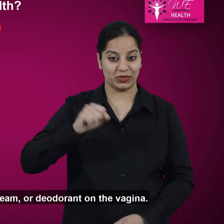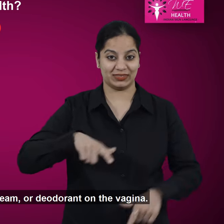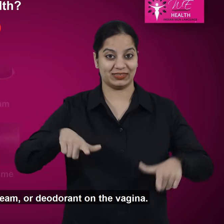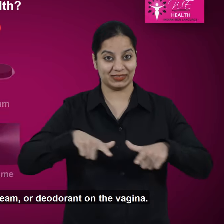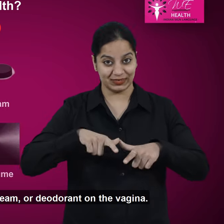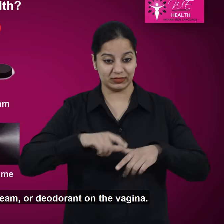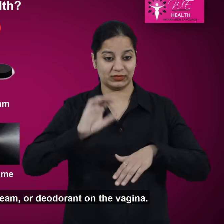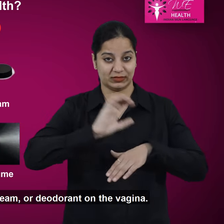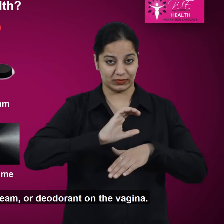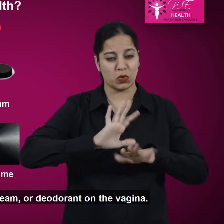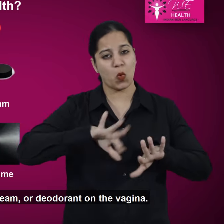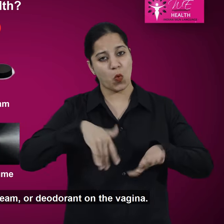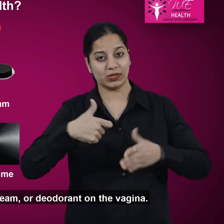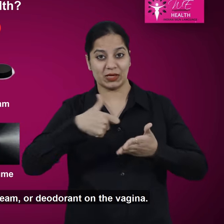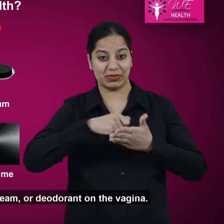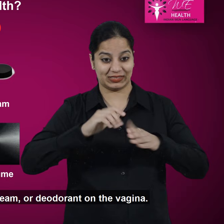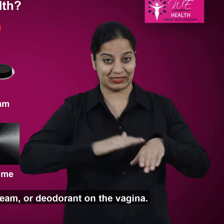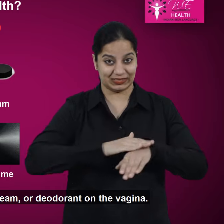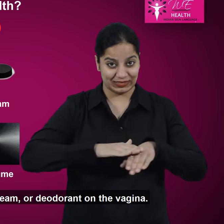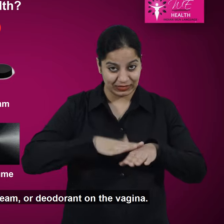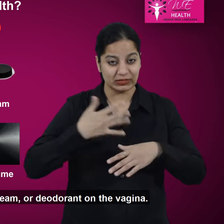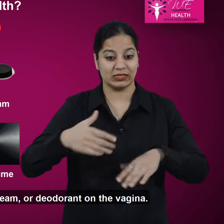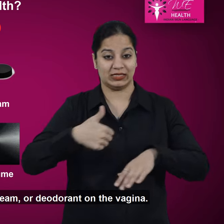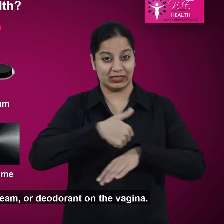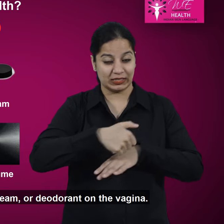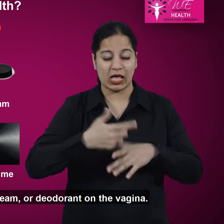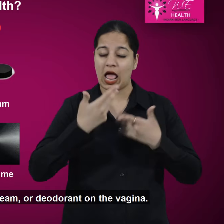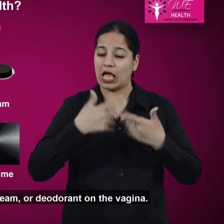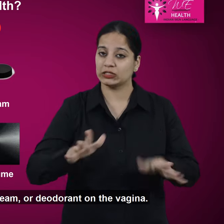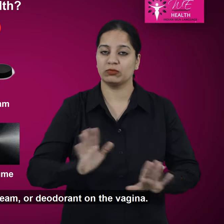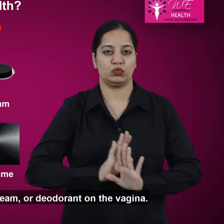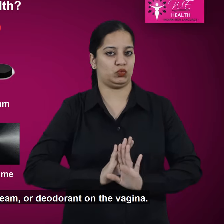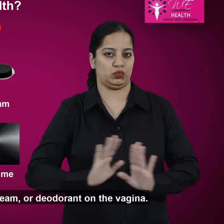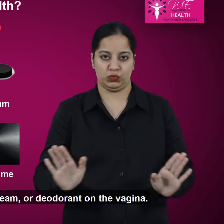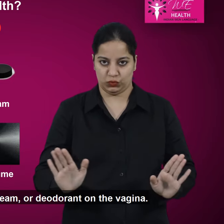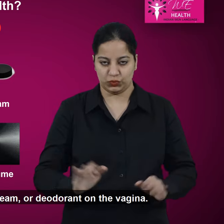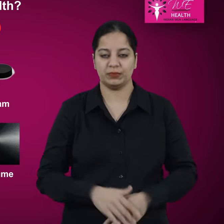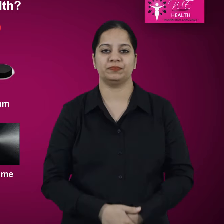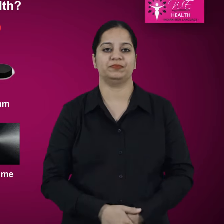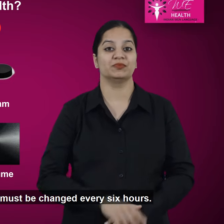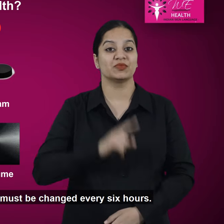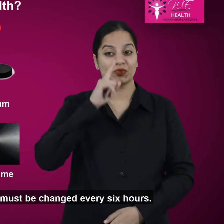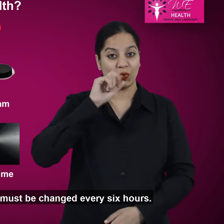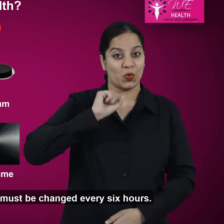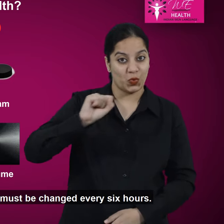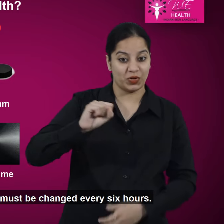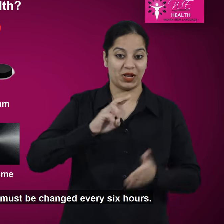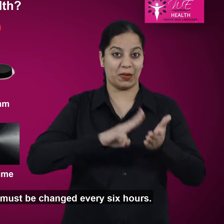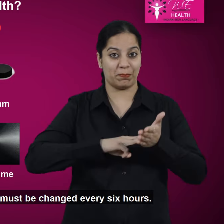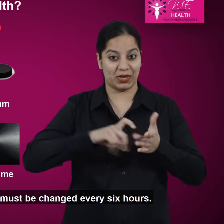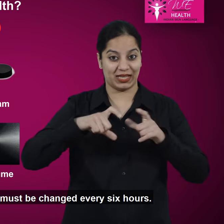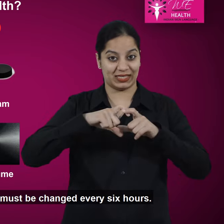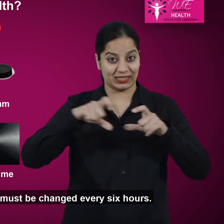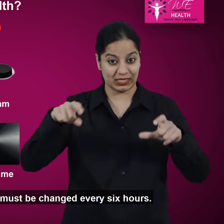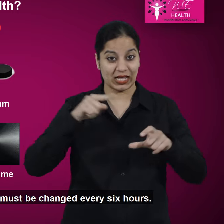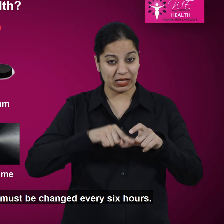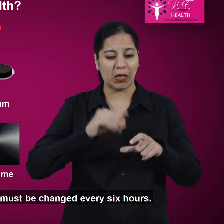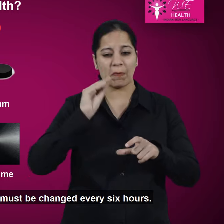Do not apply any powder, cream, or deodorant on the vagina. Sanitary napkins of any